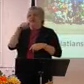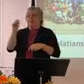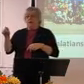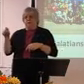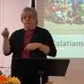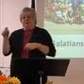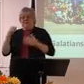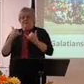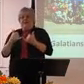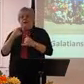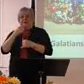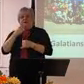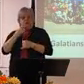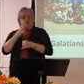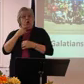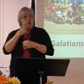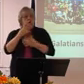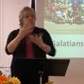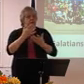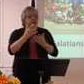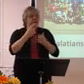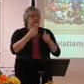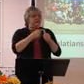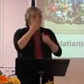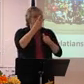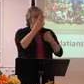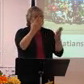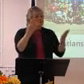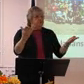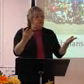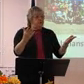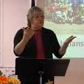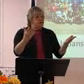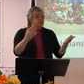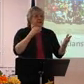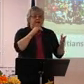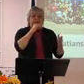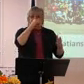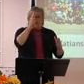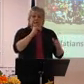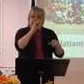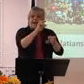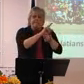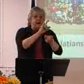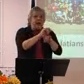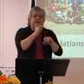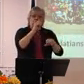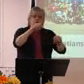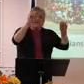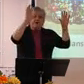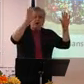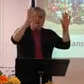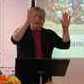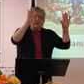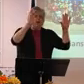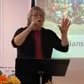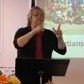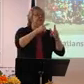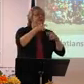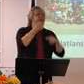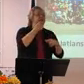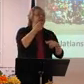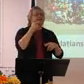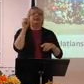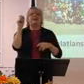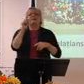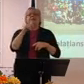he's laid the groundwork in these first two things. God is not mocked. Don't give up. But he says,